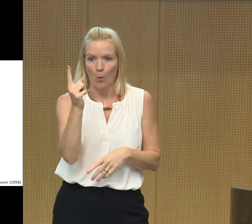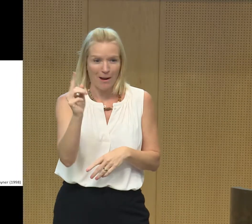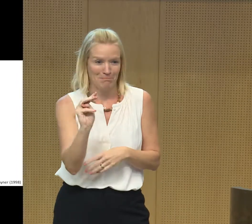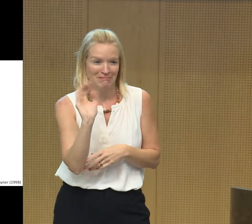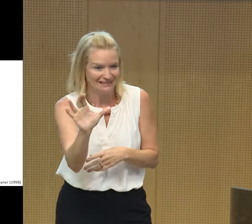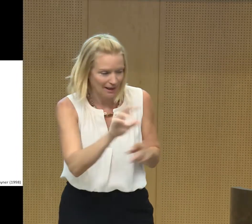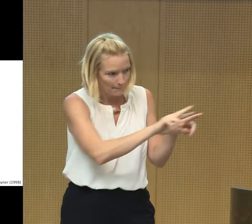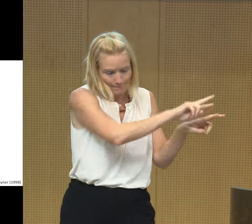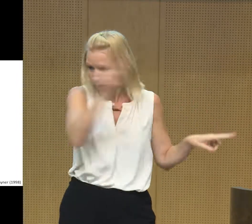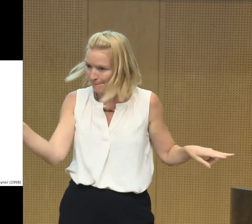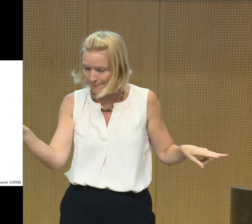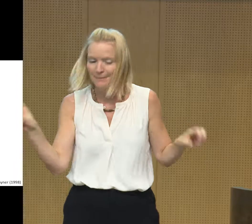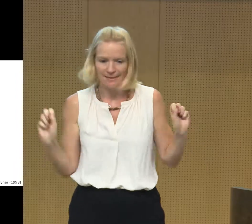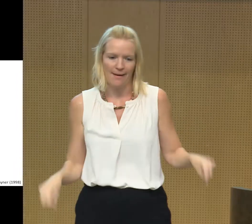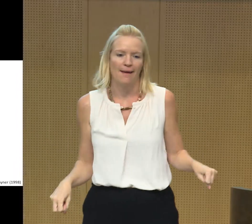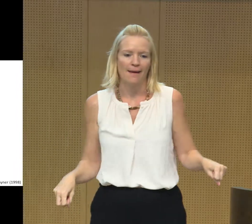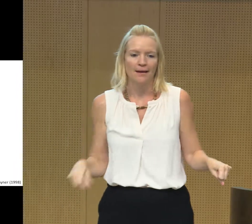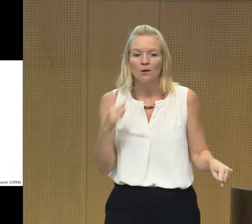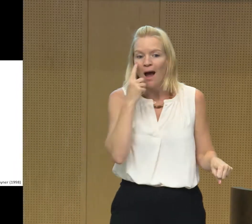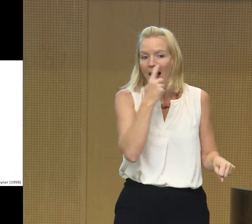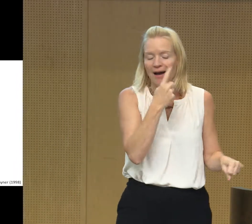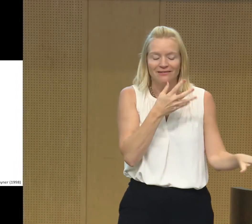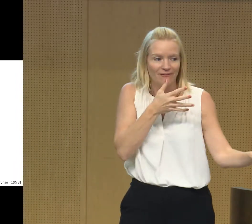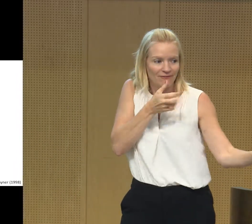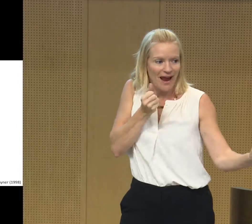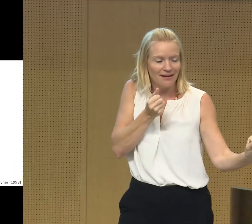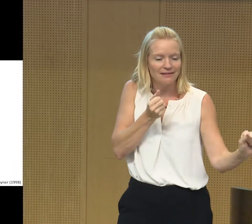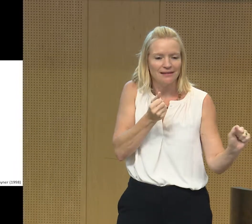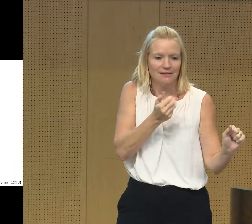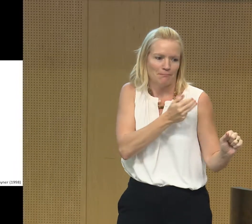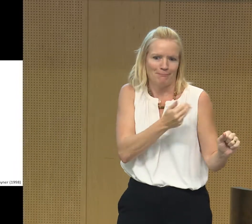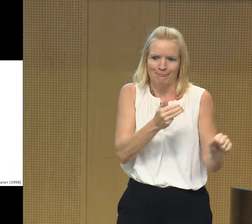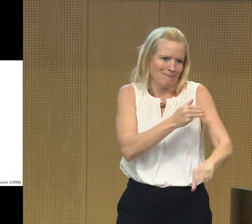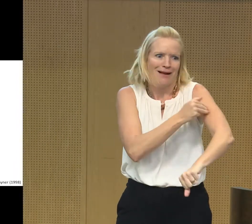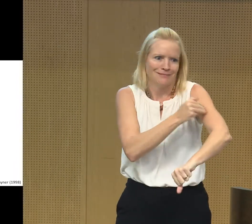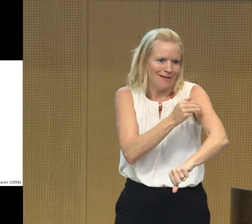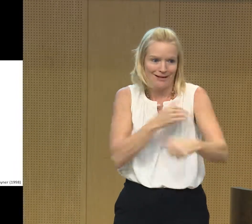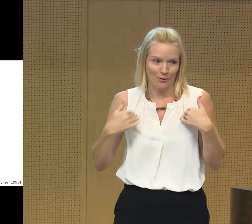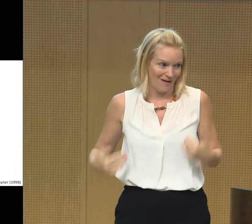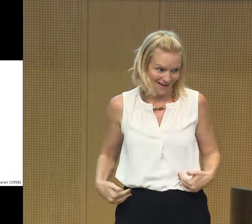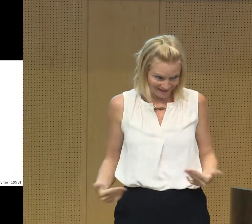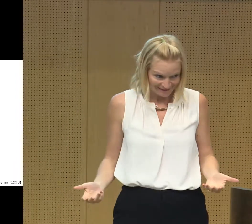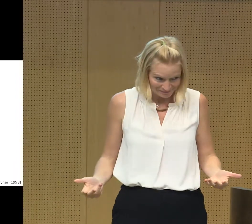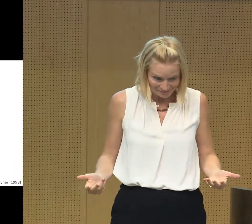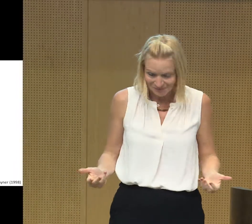Africa. They might move 70 meters in 1 millisecond.